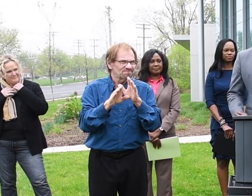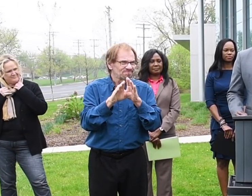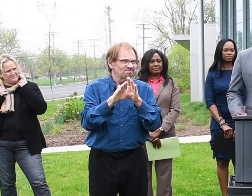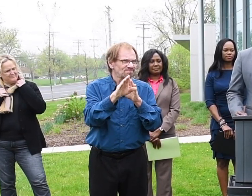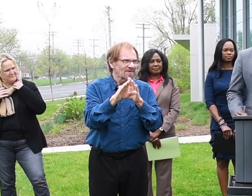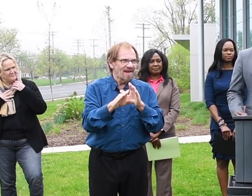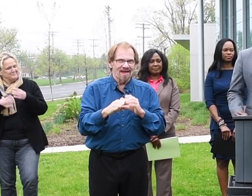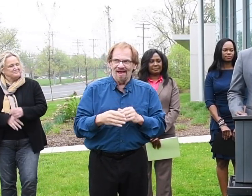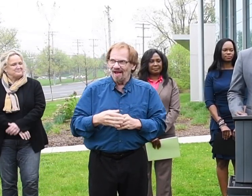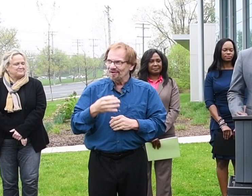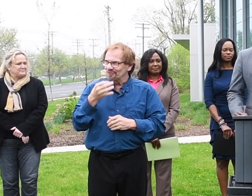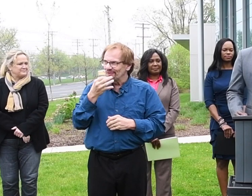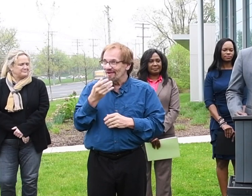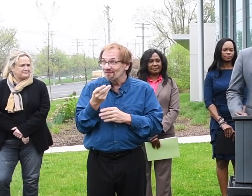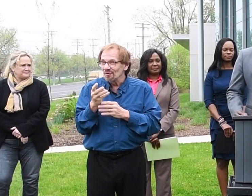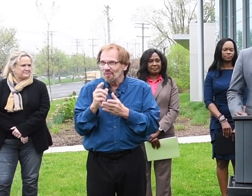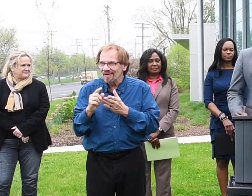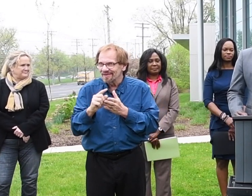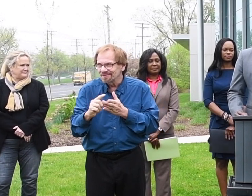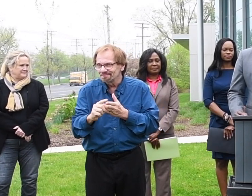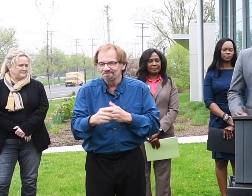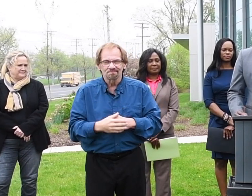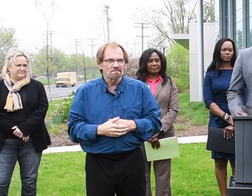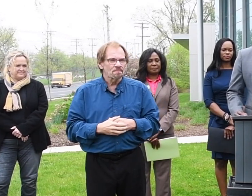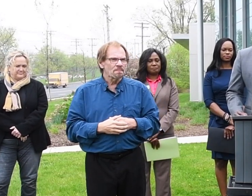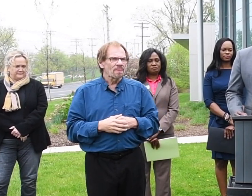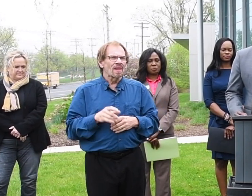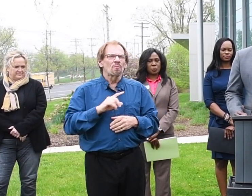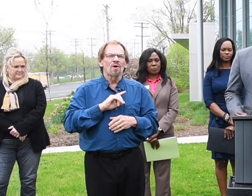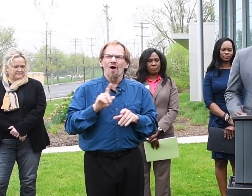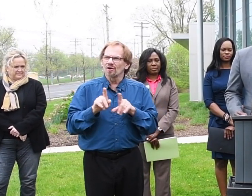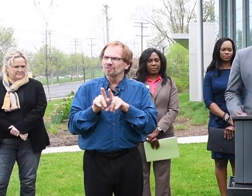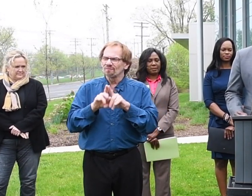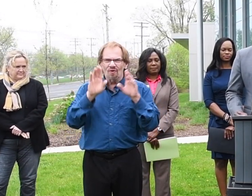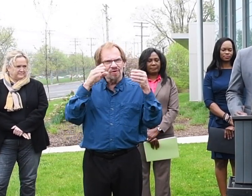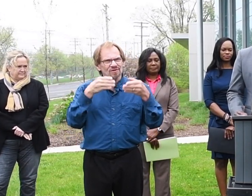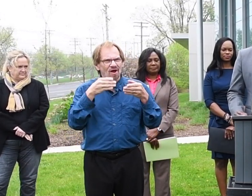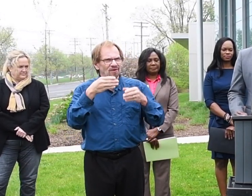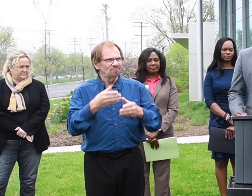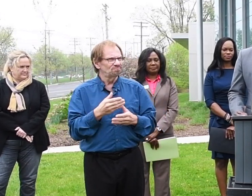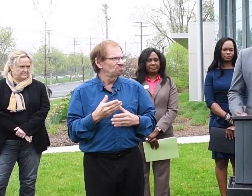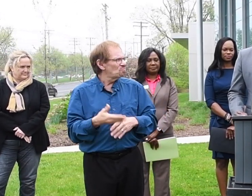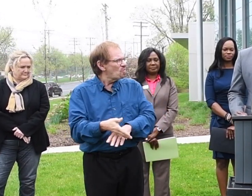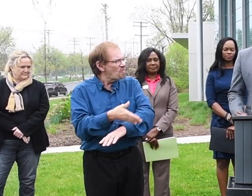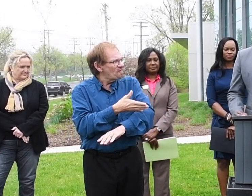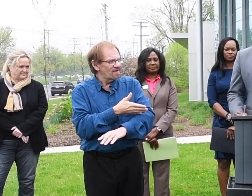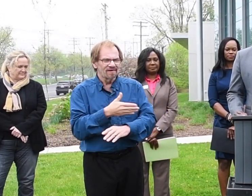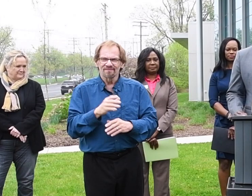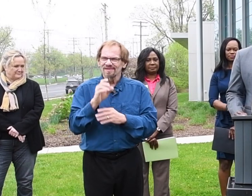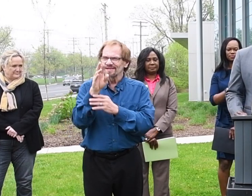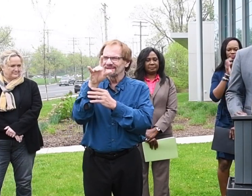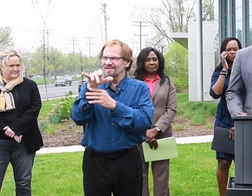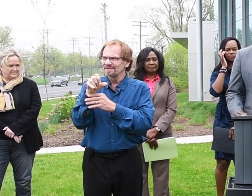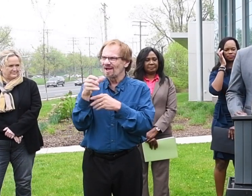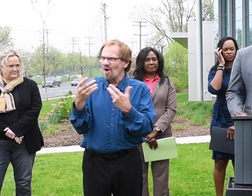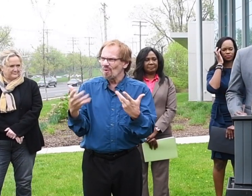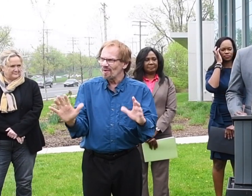coming weeks. We're also focused on enhancing facilities that already serve our Elkridge